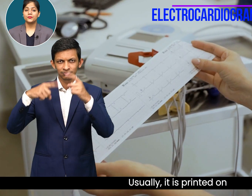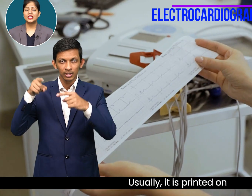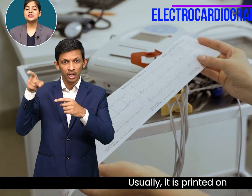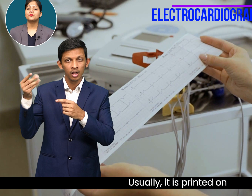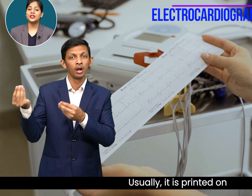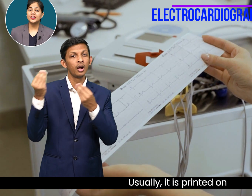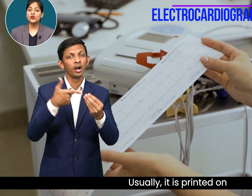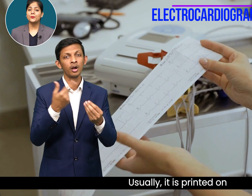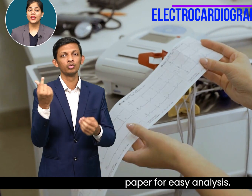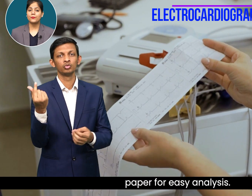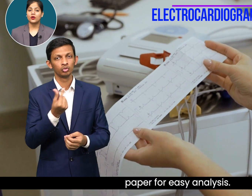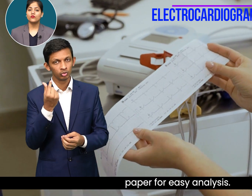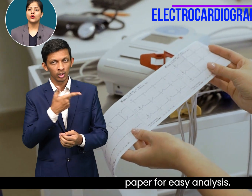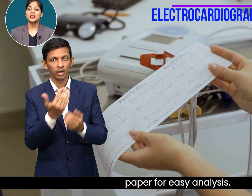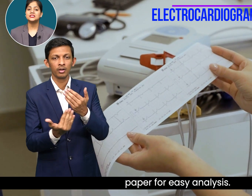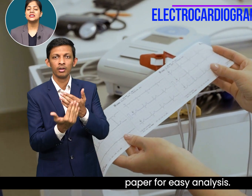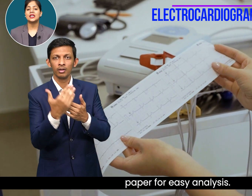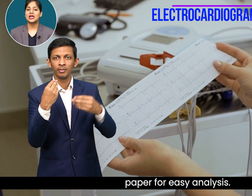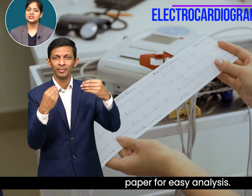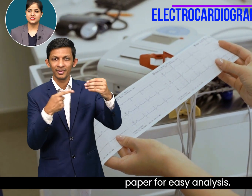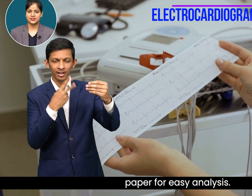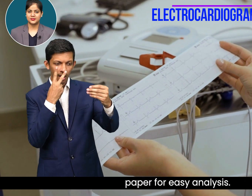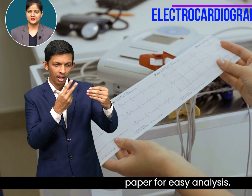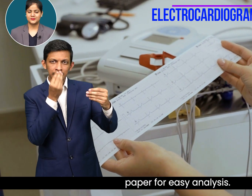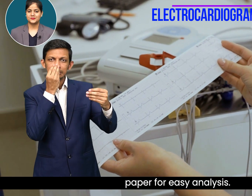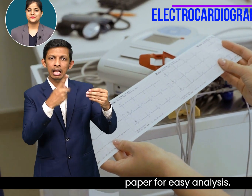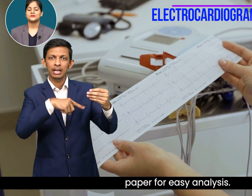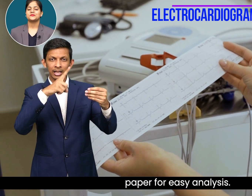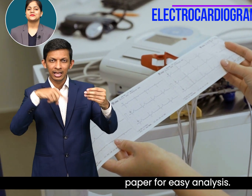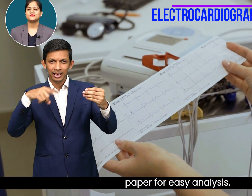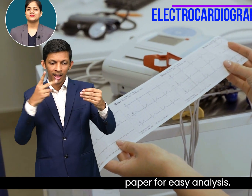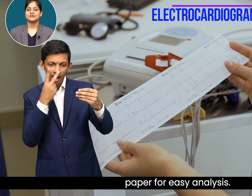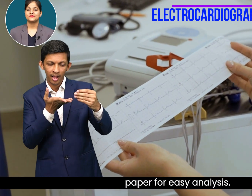Usually, it is printed on paper for easy analysis.